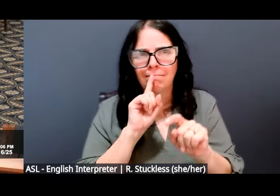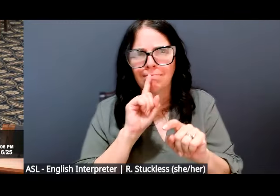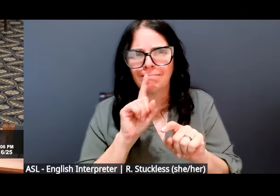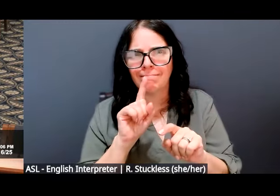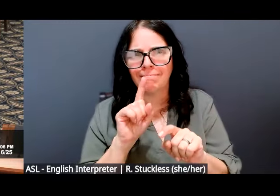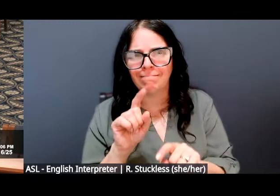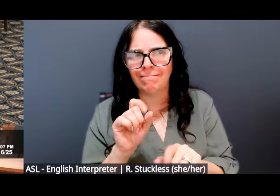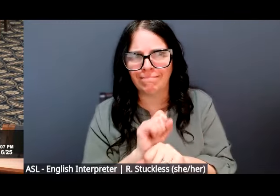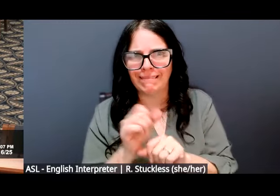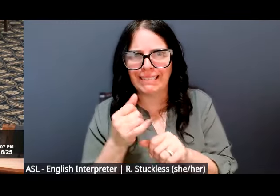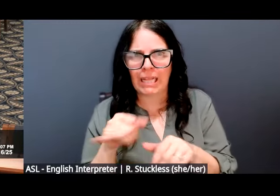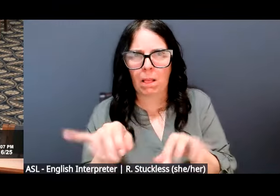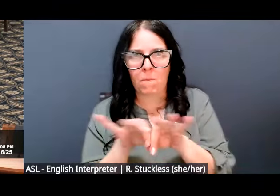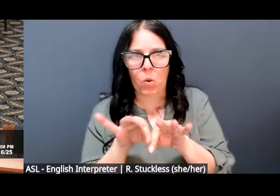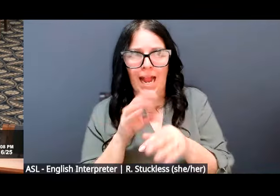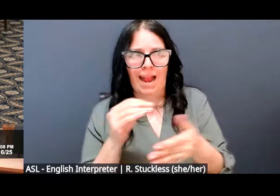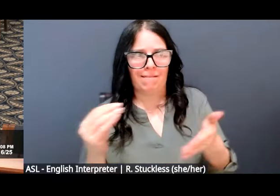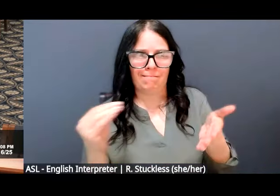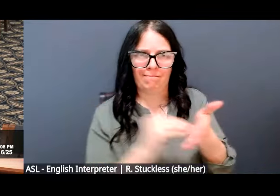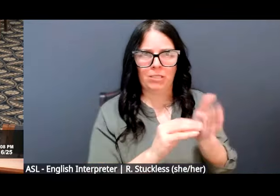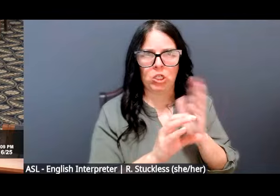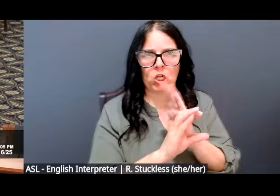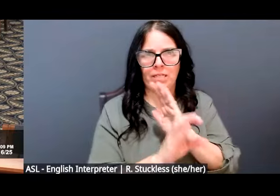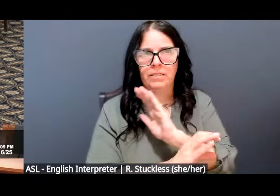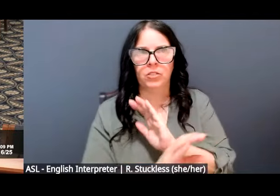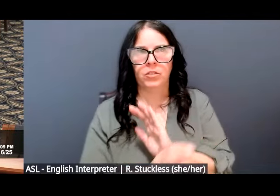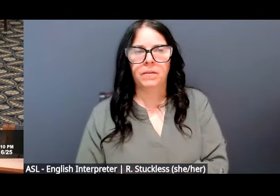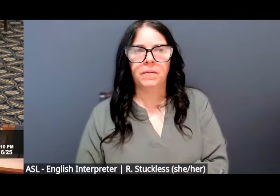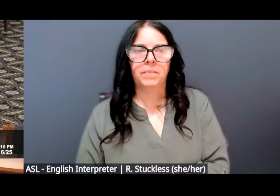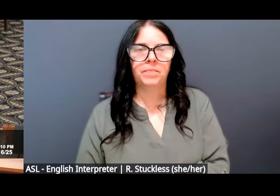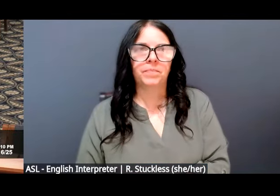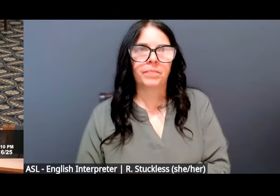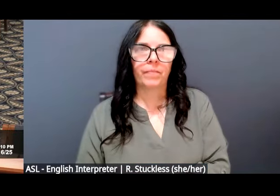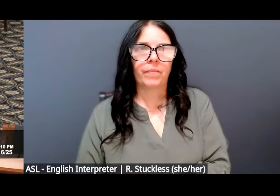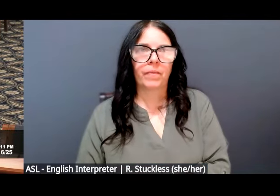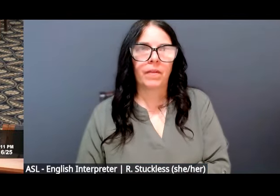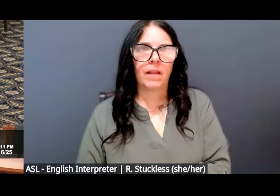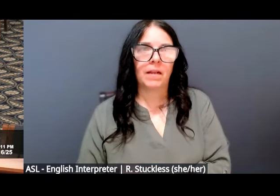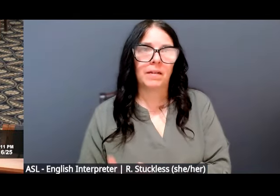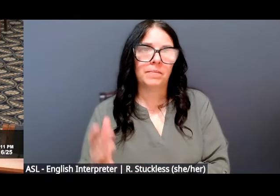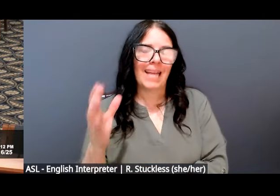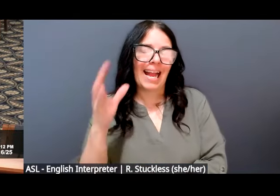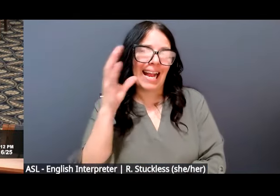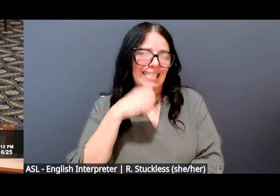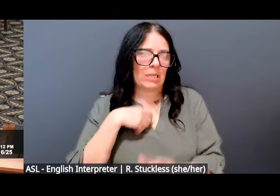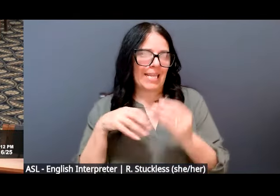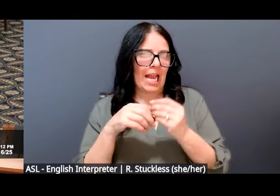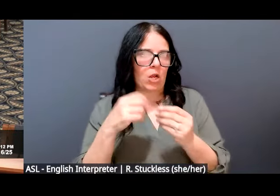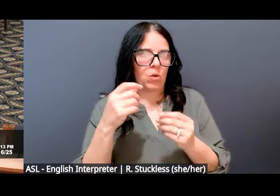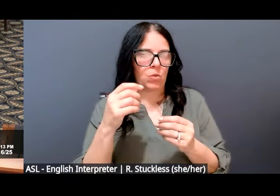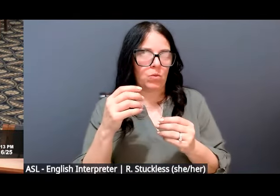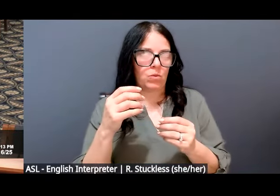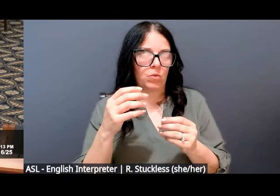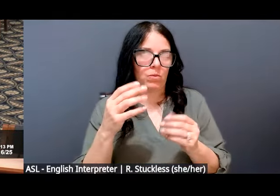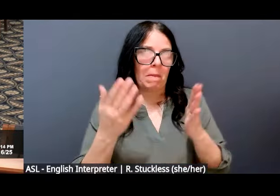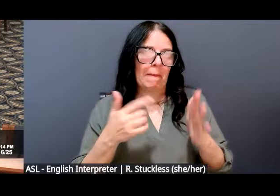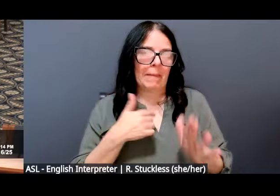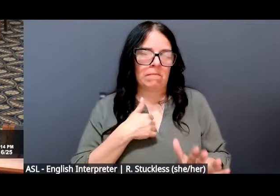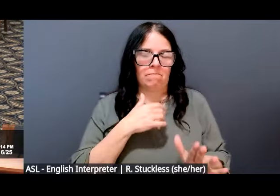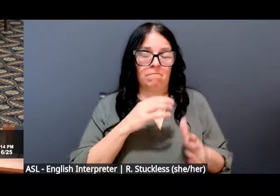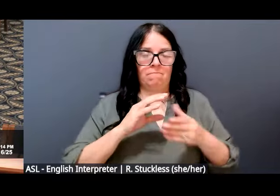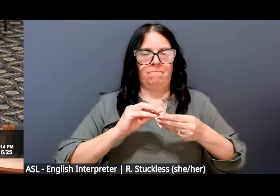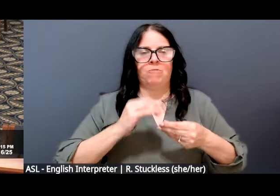going to be locked into the Constitution. And I guess I would add just one point is, maybe I misspoke. It's not necessarily